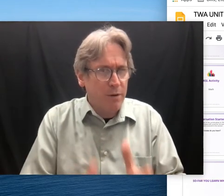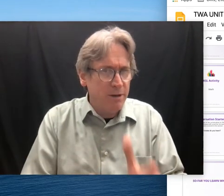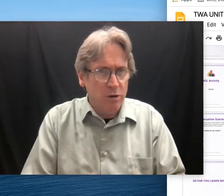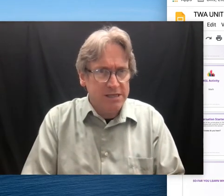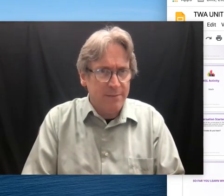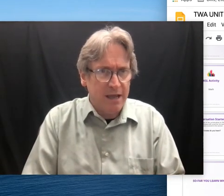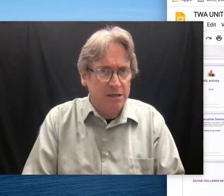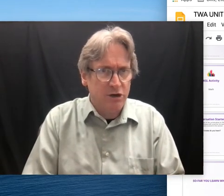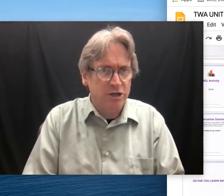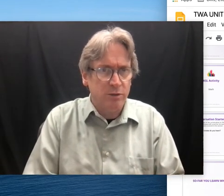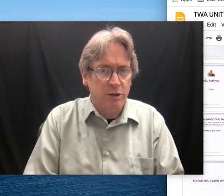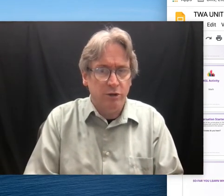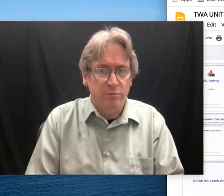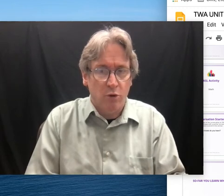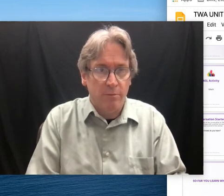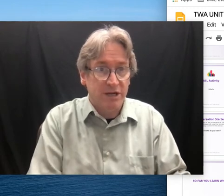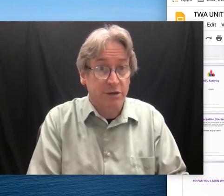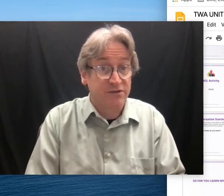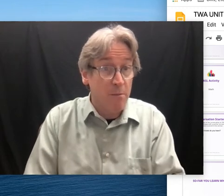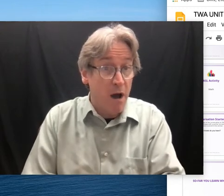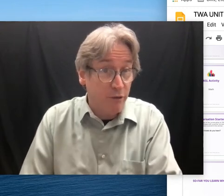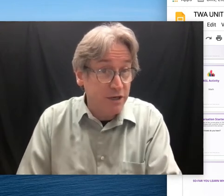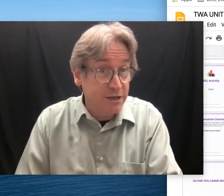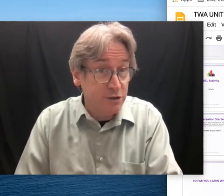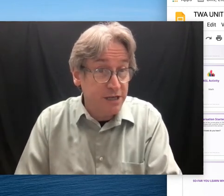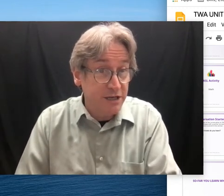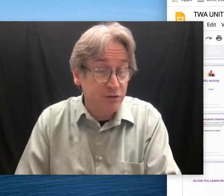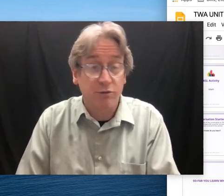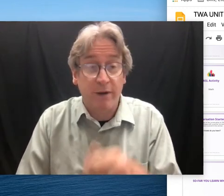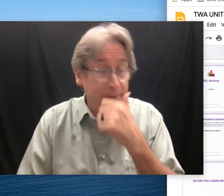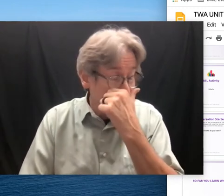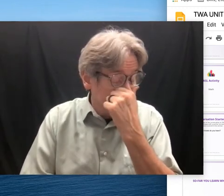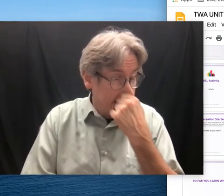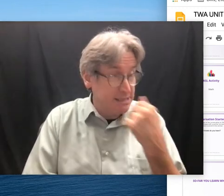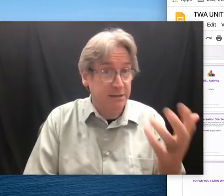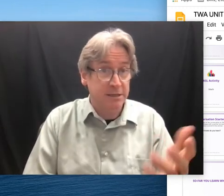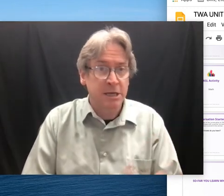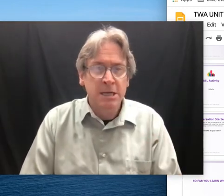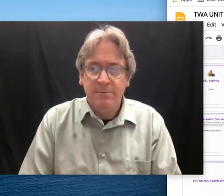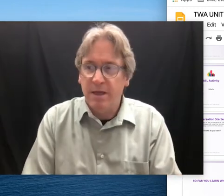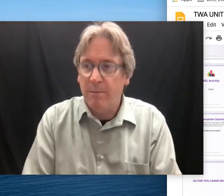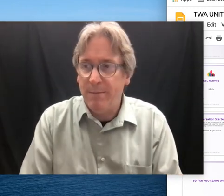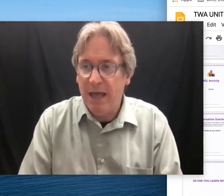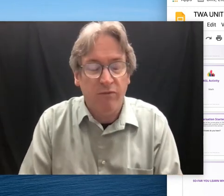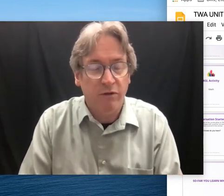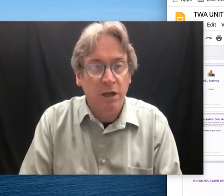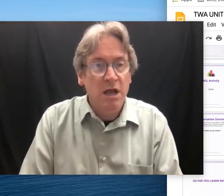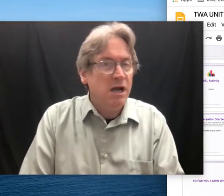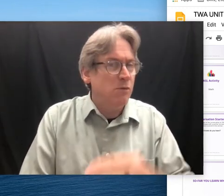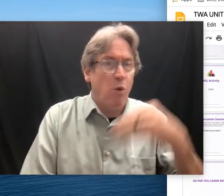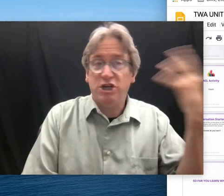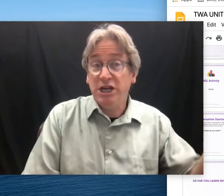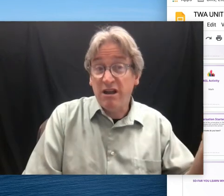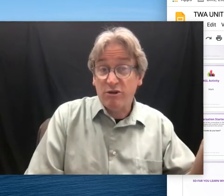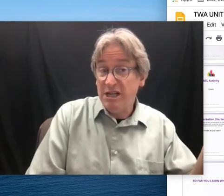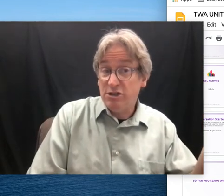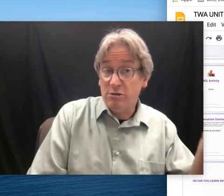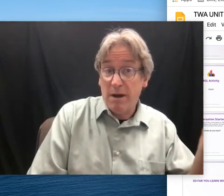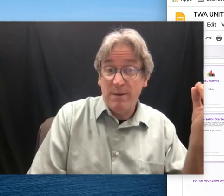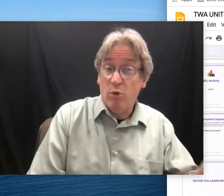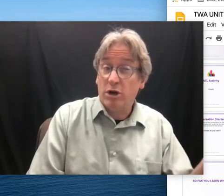You'll probably notice I'm starting to include more materials from other teachers teaching True+Way as I see things that might be helpful. Watching